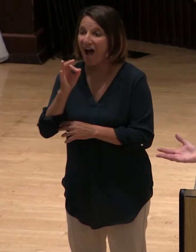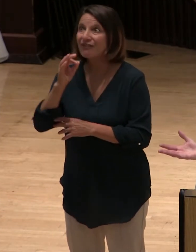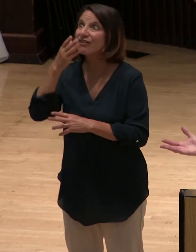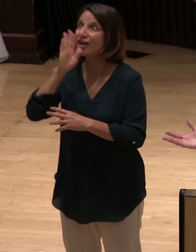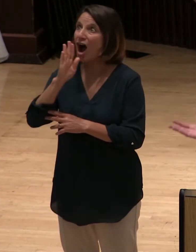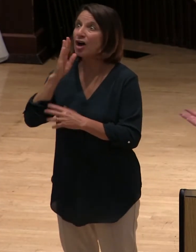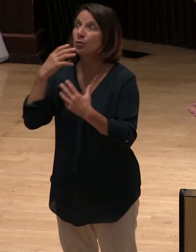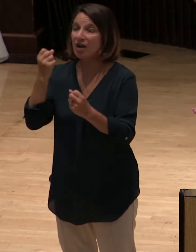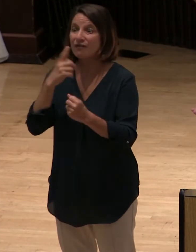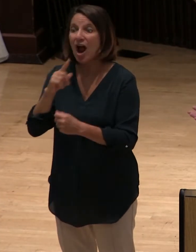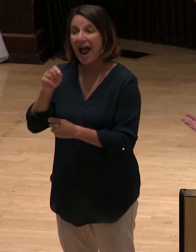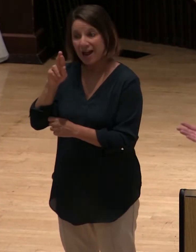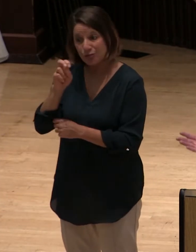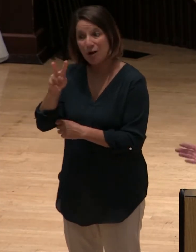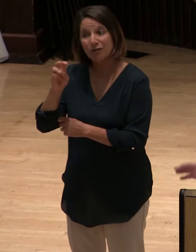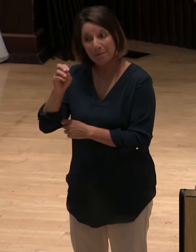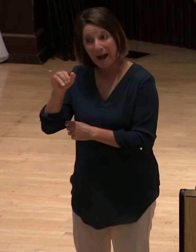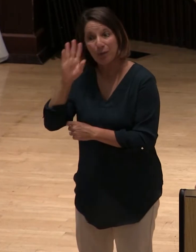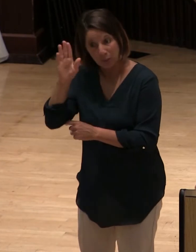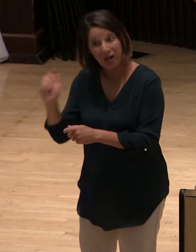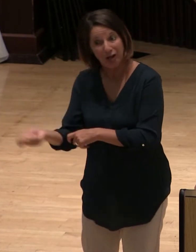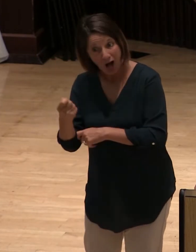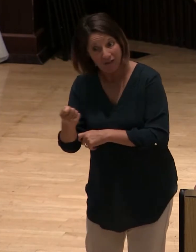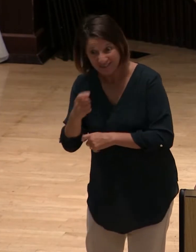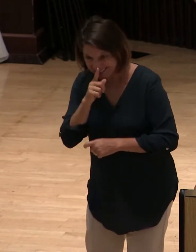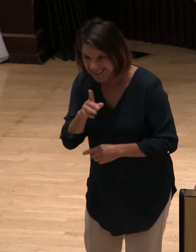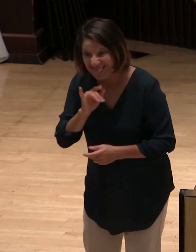That's going to be really funny.